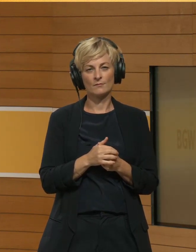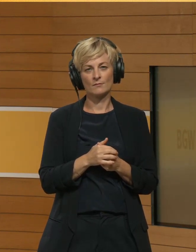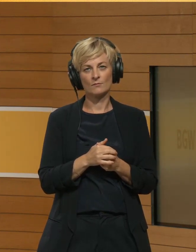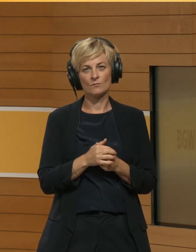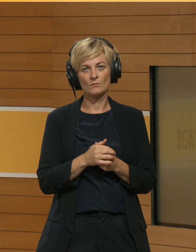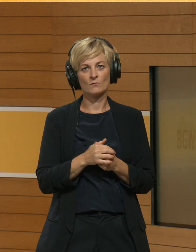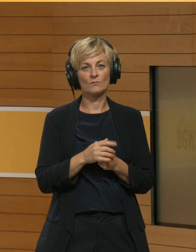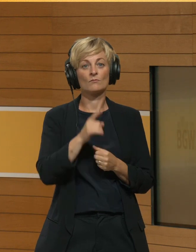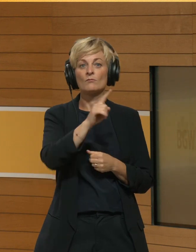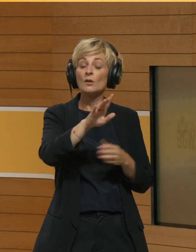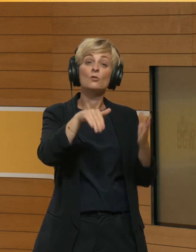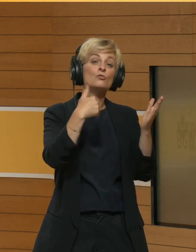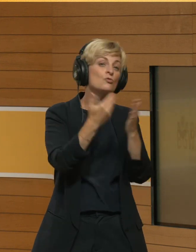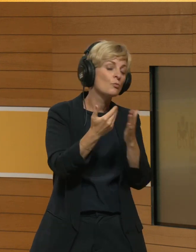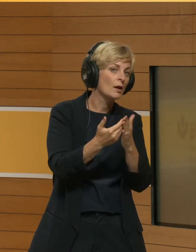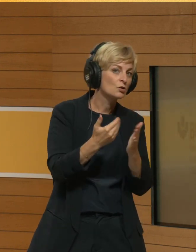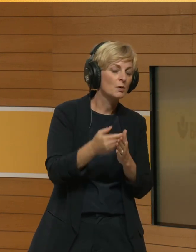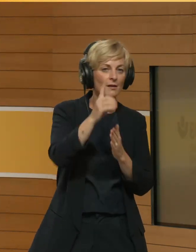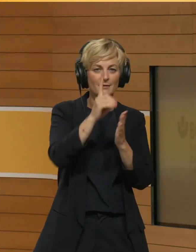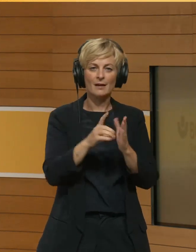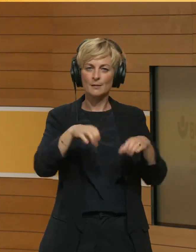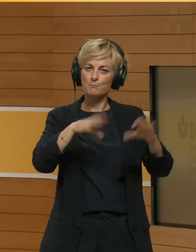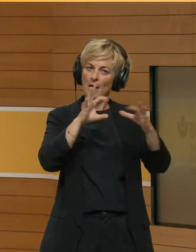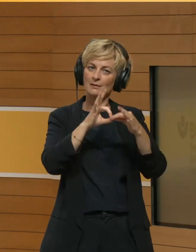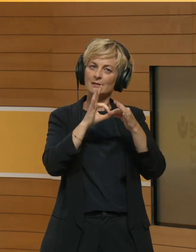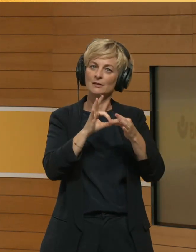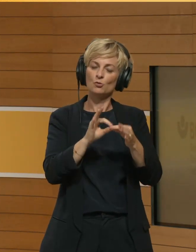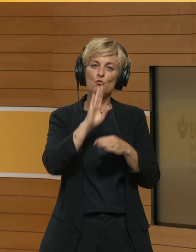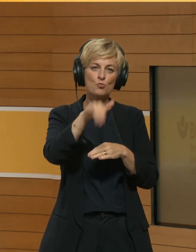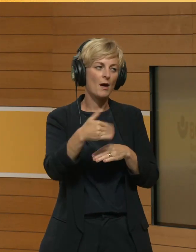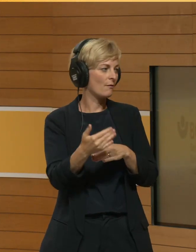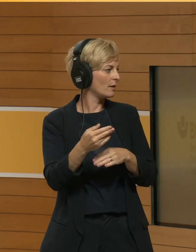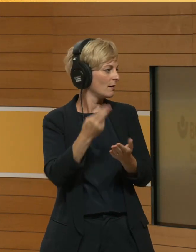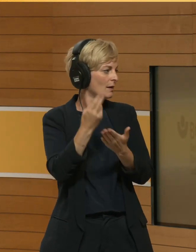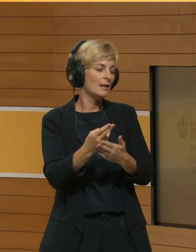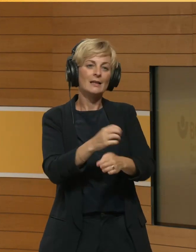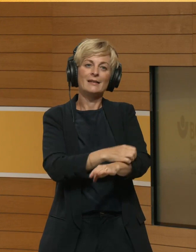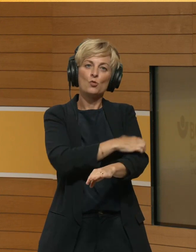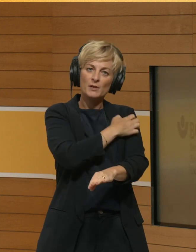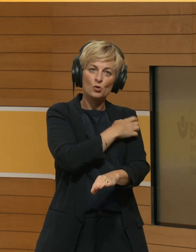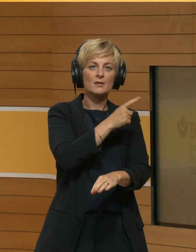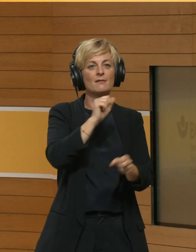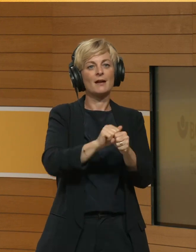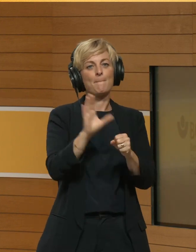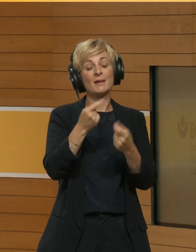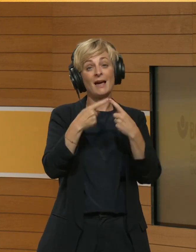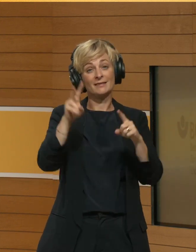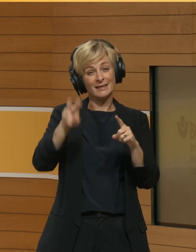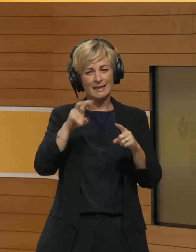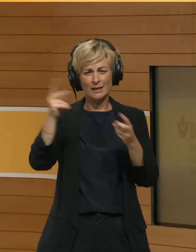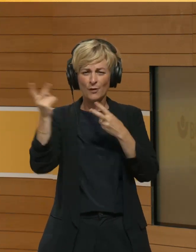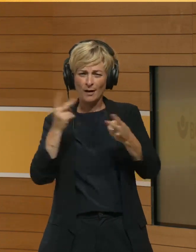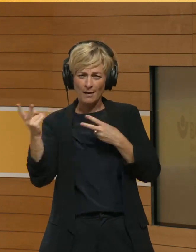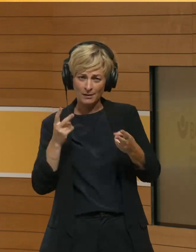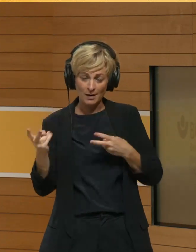clinics, and we have the big data board in the intranet, so everybody can look at that, and we can see in January